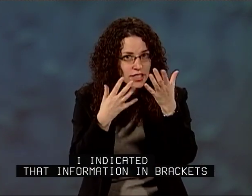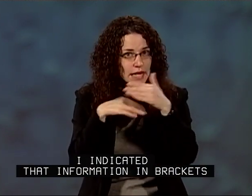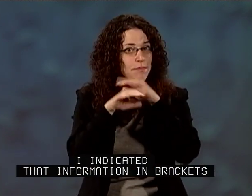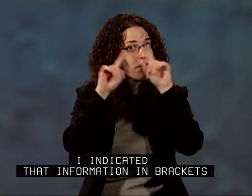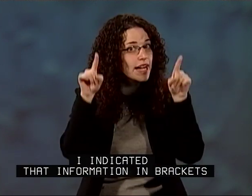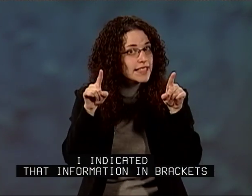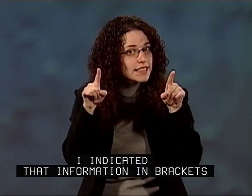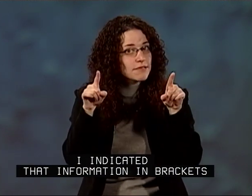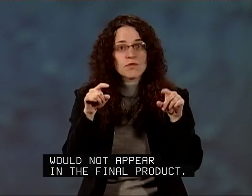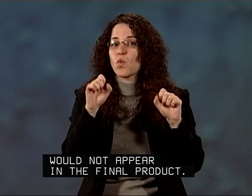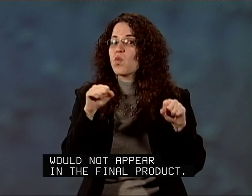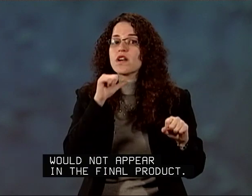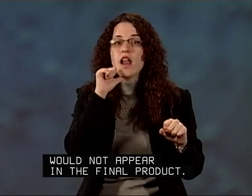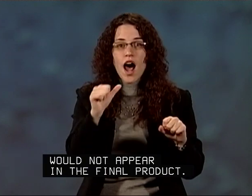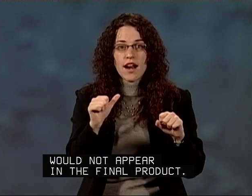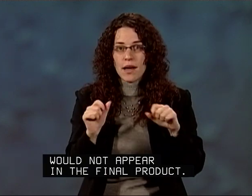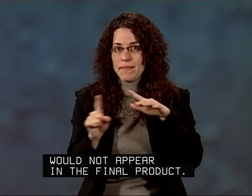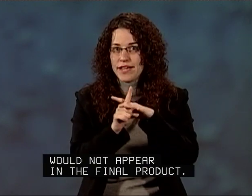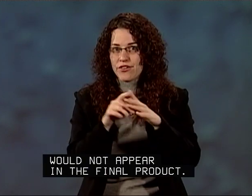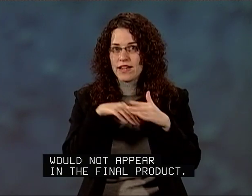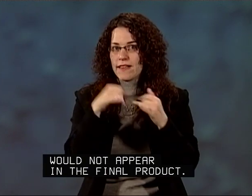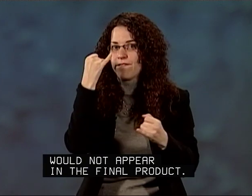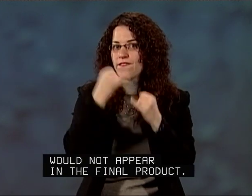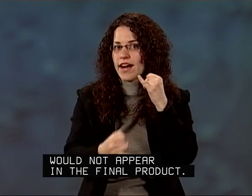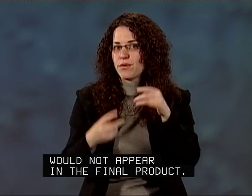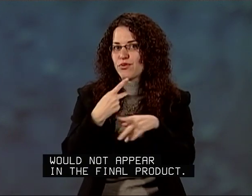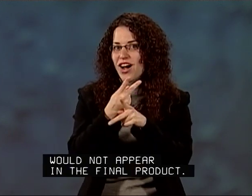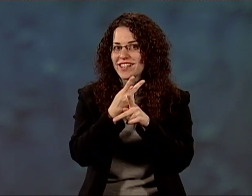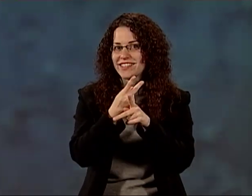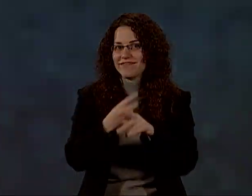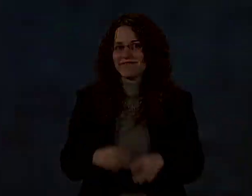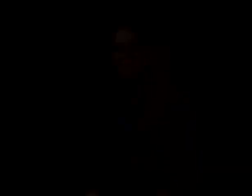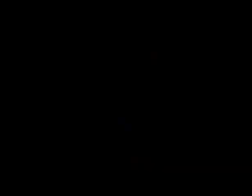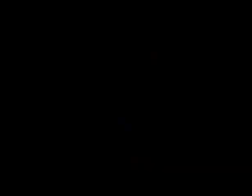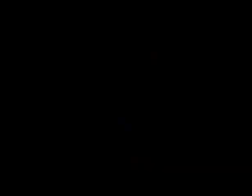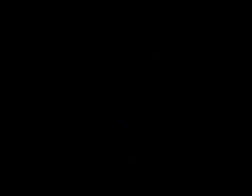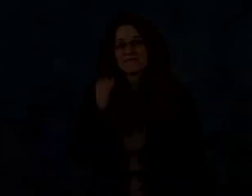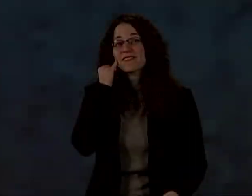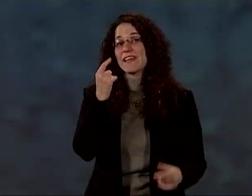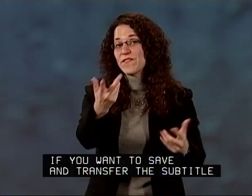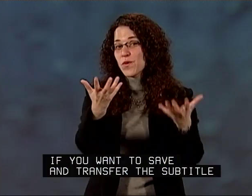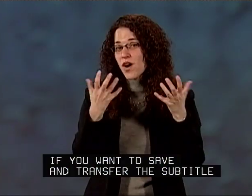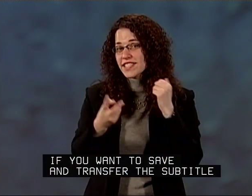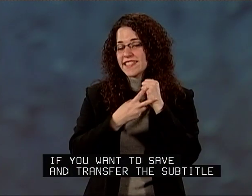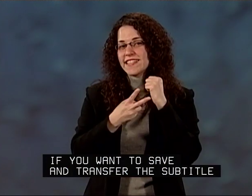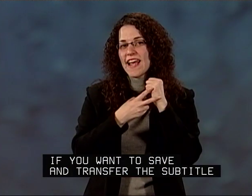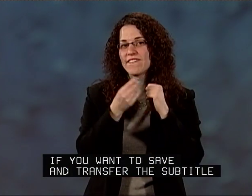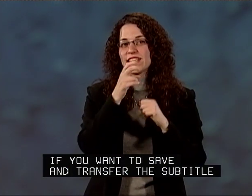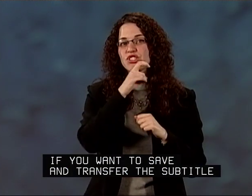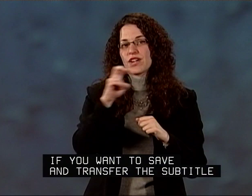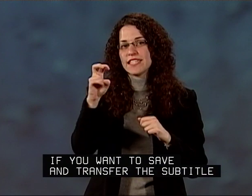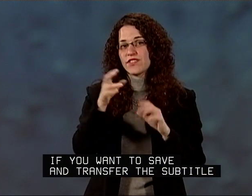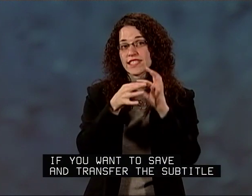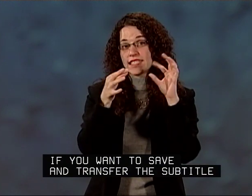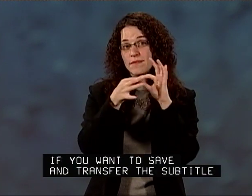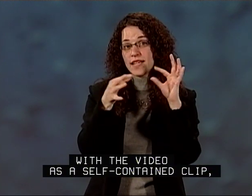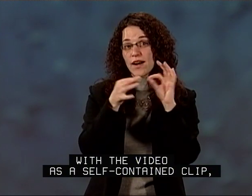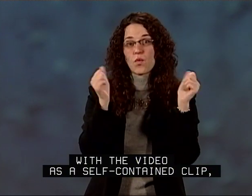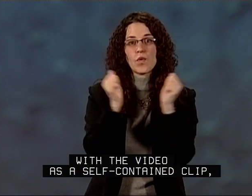in brackets would not appear in the final product. If you want to save and transfer the subtitle with